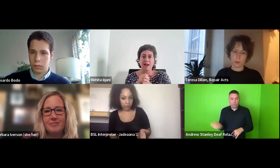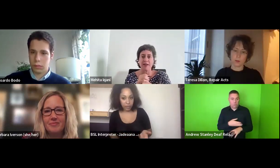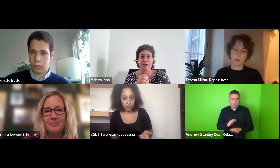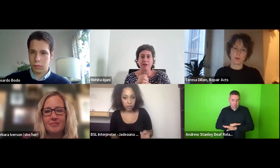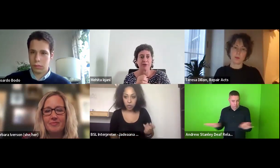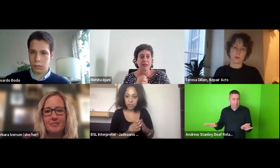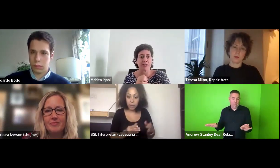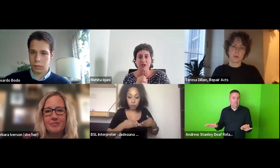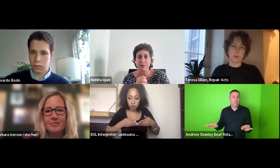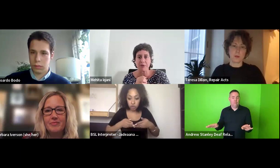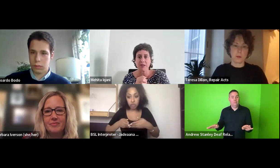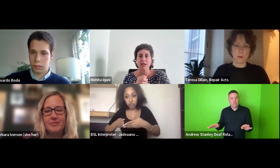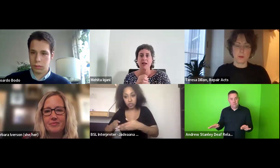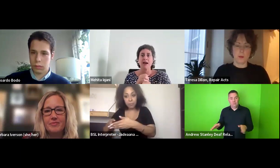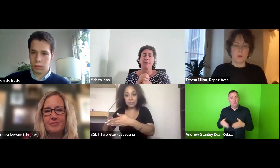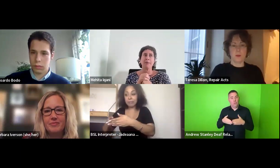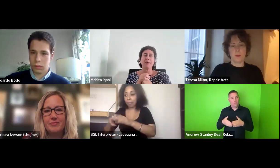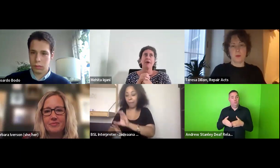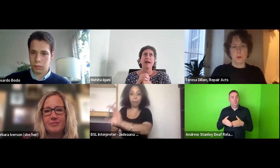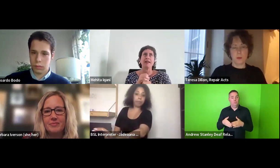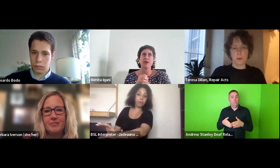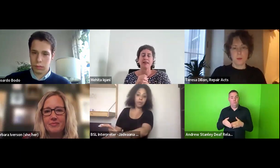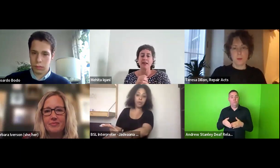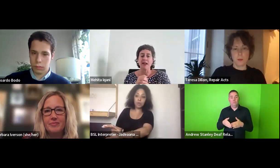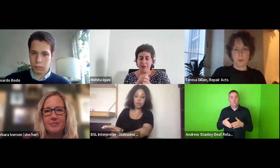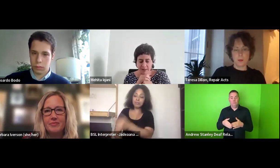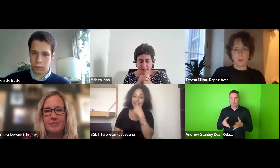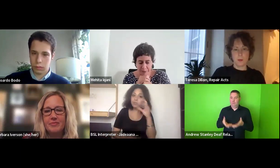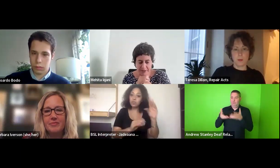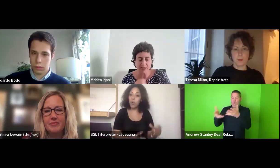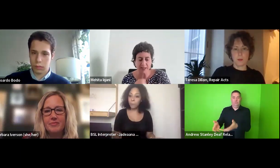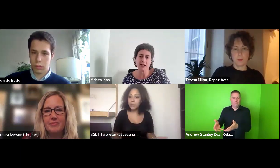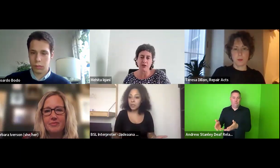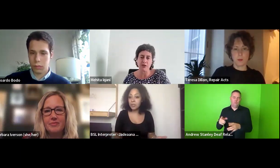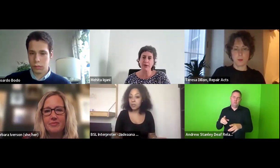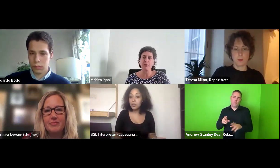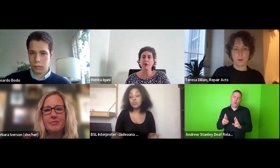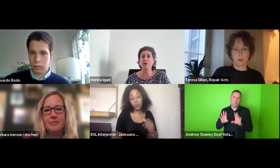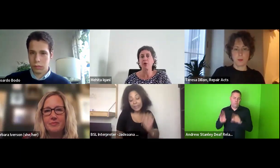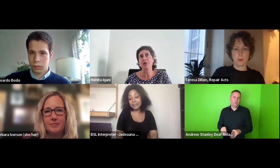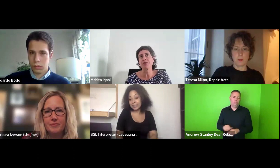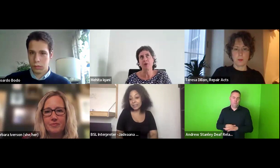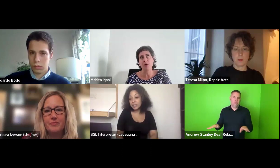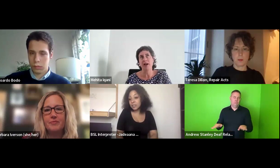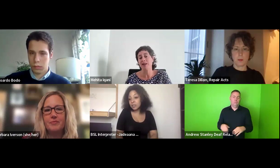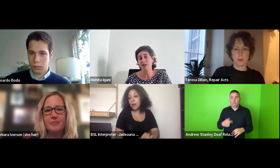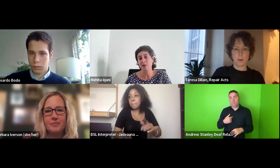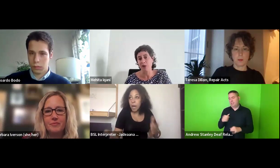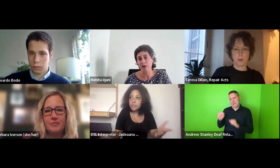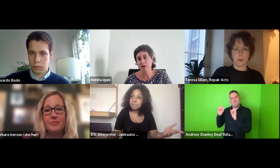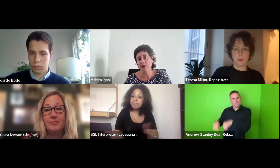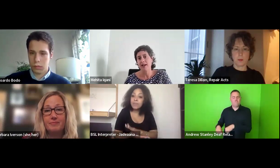of waste that used to routinely be shipped. And so I think African governments can do that too, but it would of course